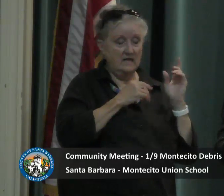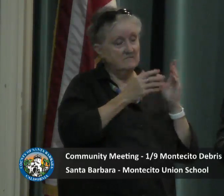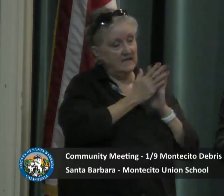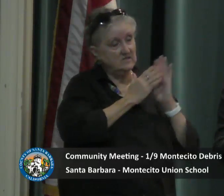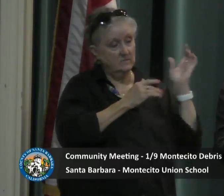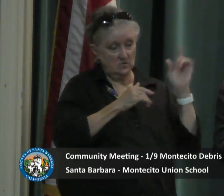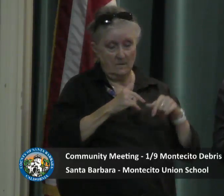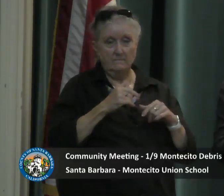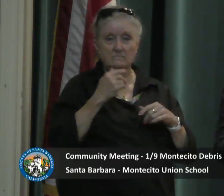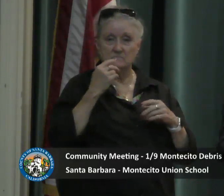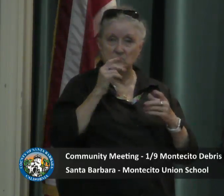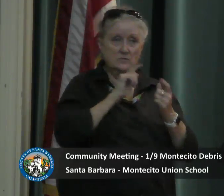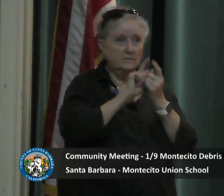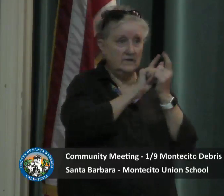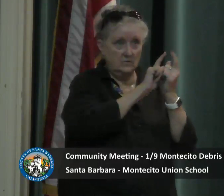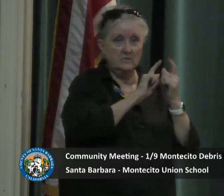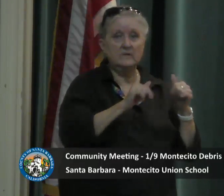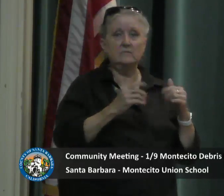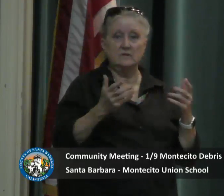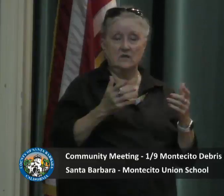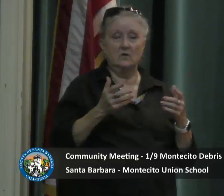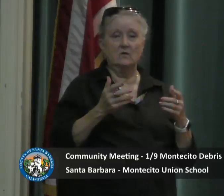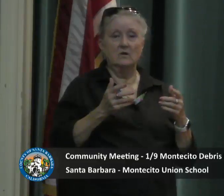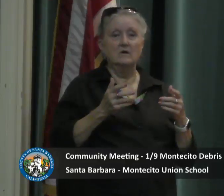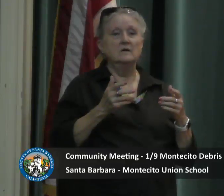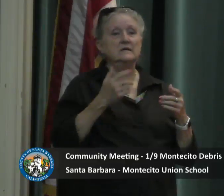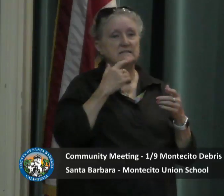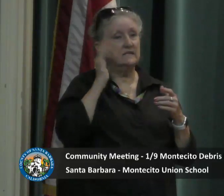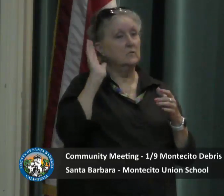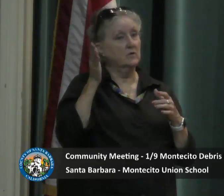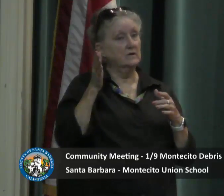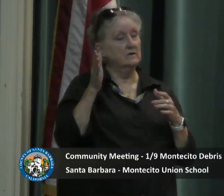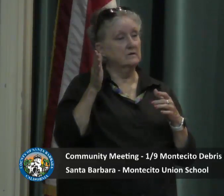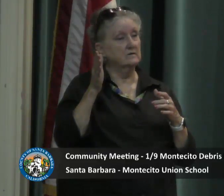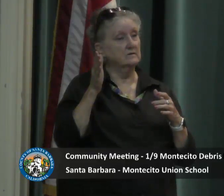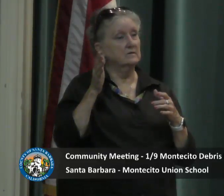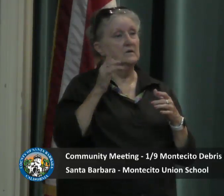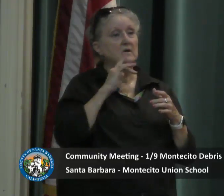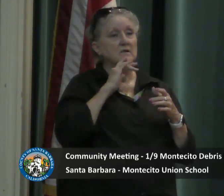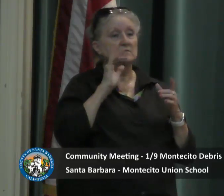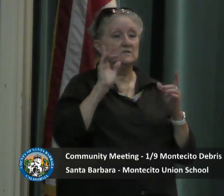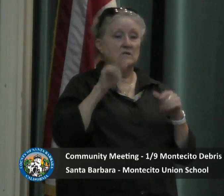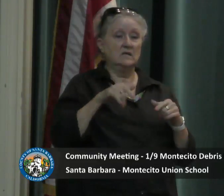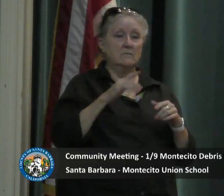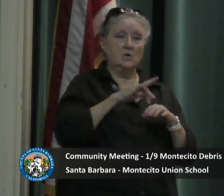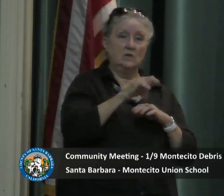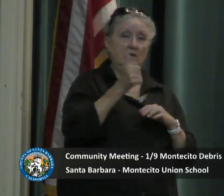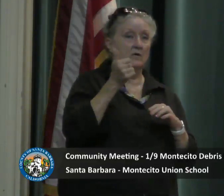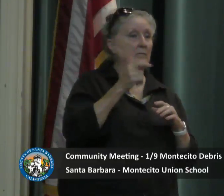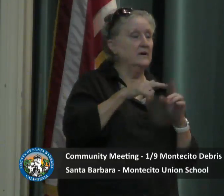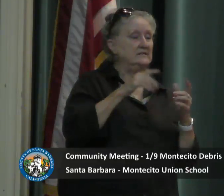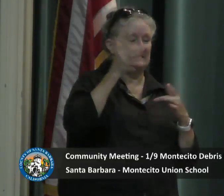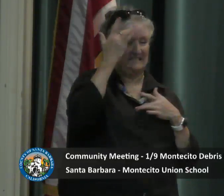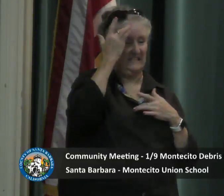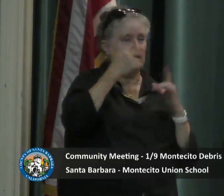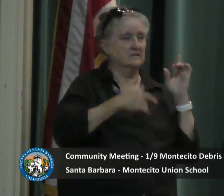to Montecito to meet with the people of the community. He said he would. He was actually going to come earlier, but he got